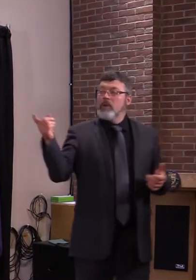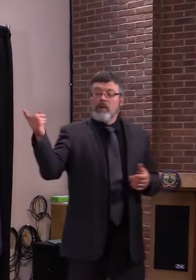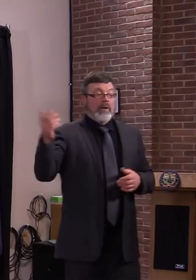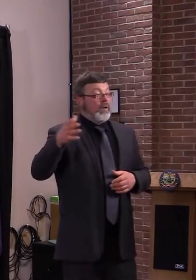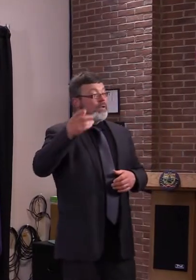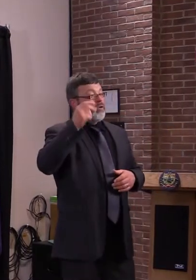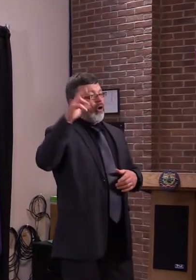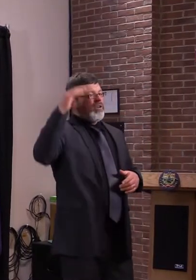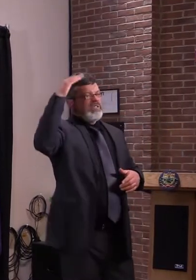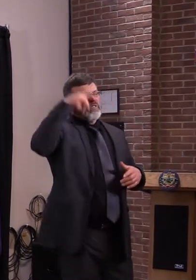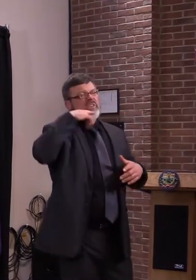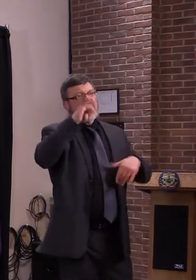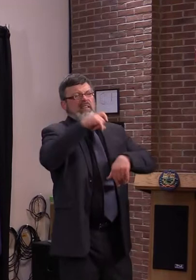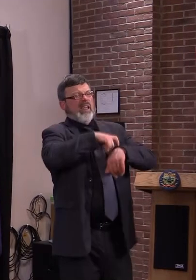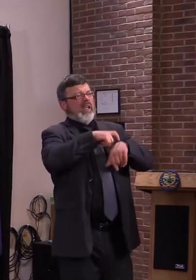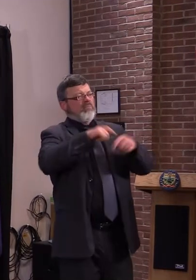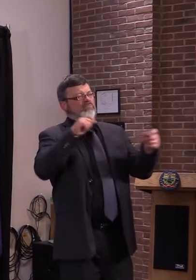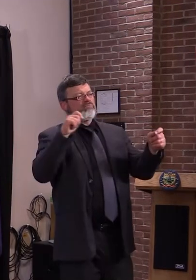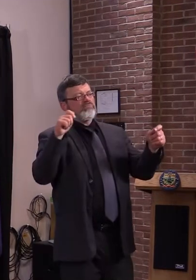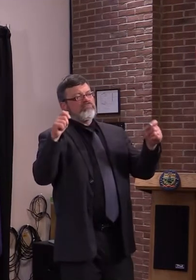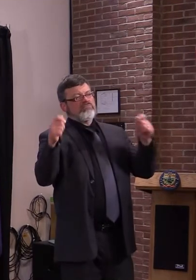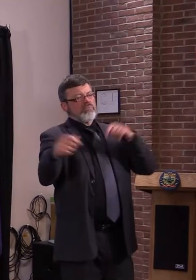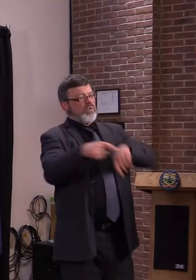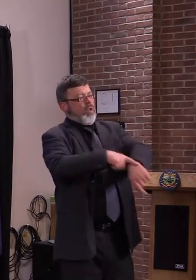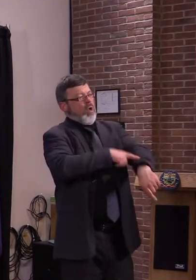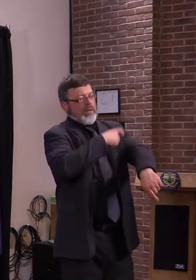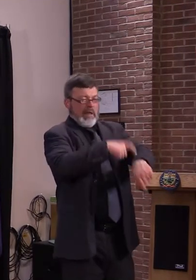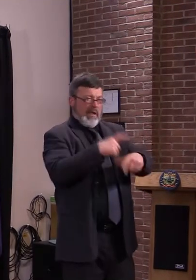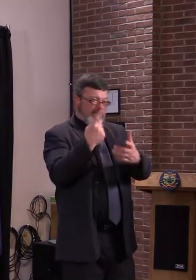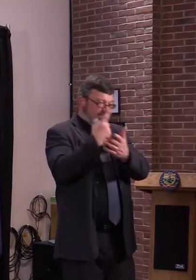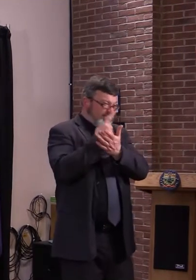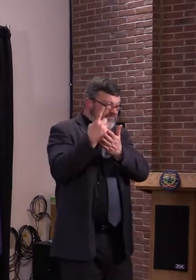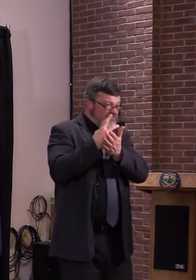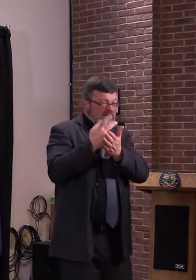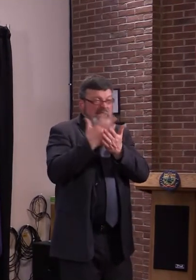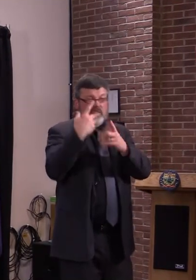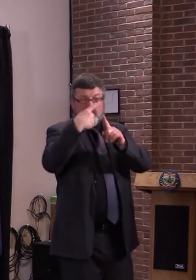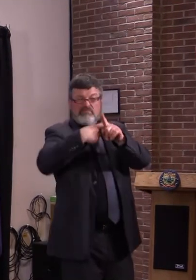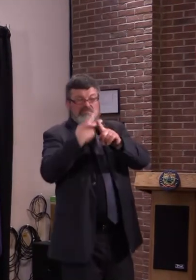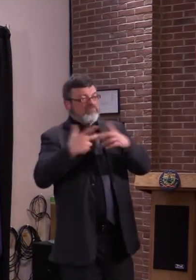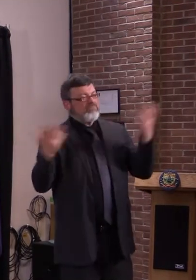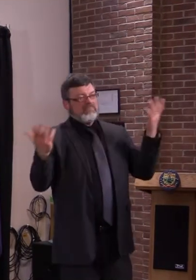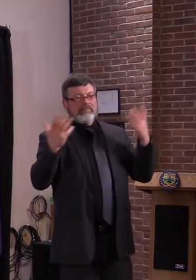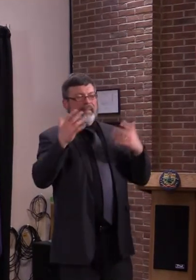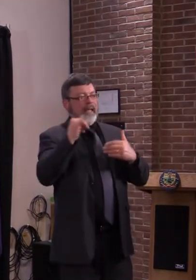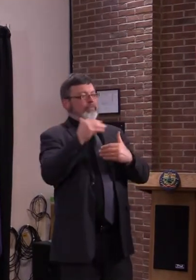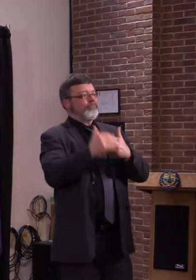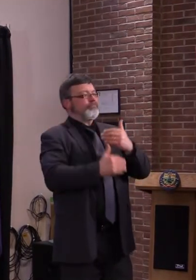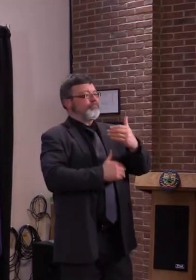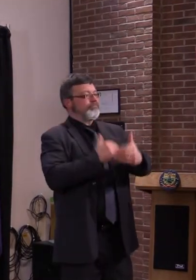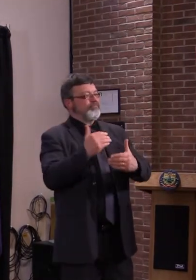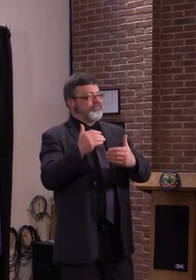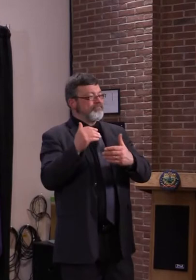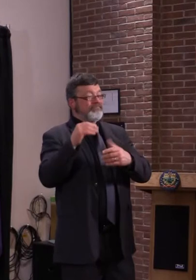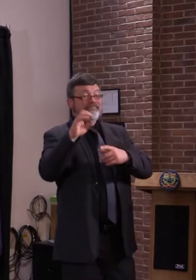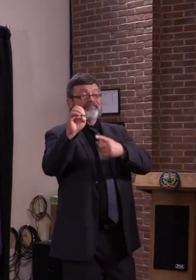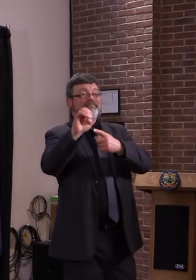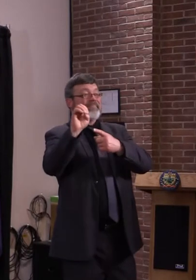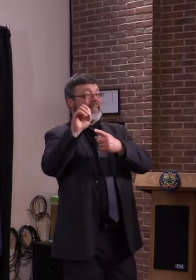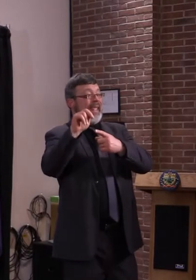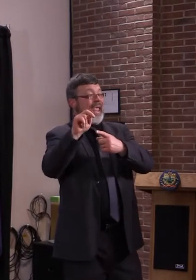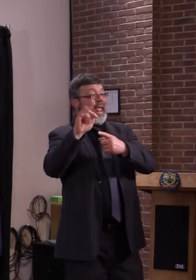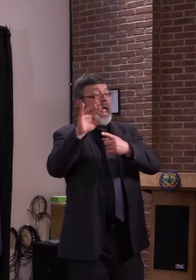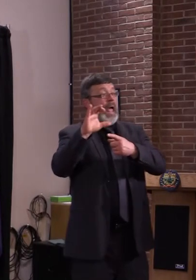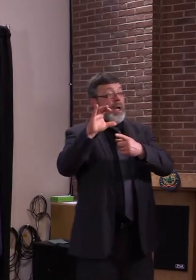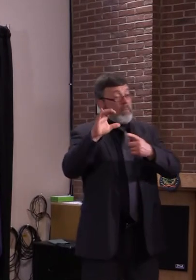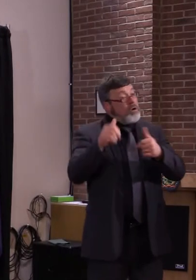a prolonged transition. And I think, you know, endemic is a fine term, and I've described